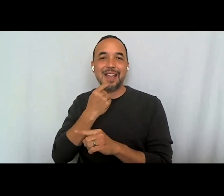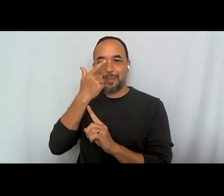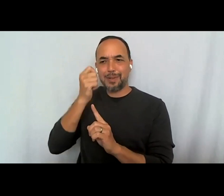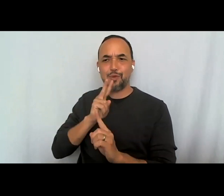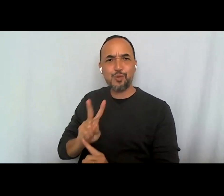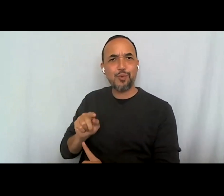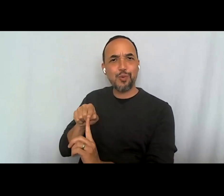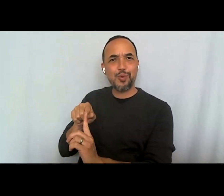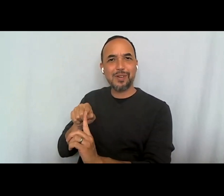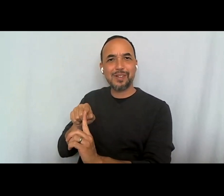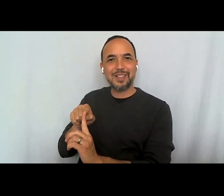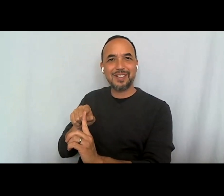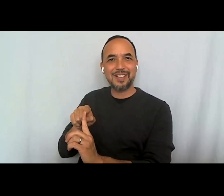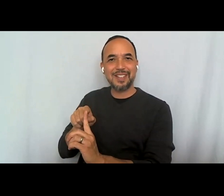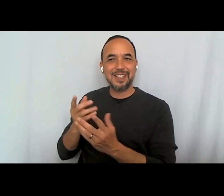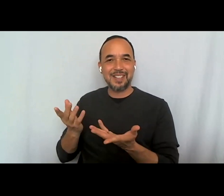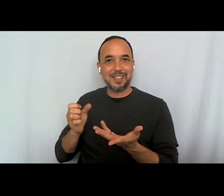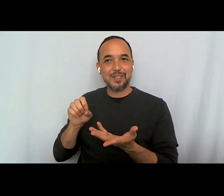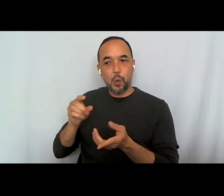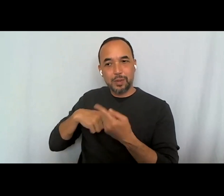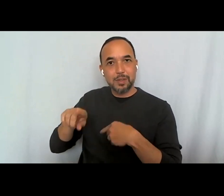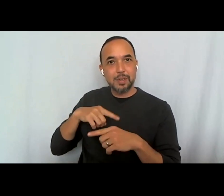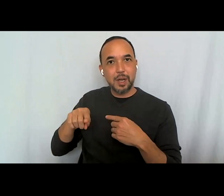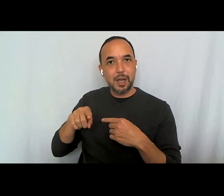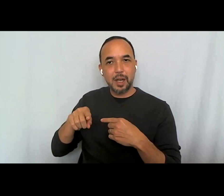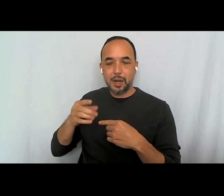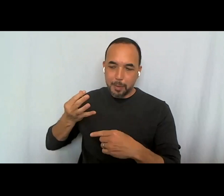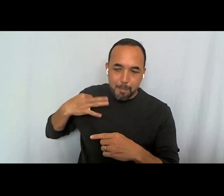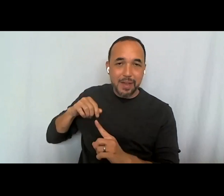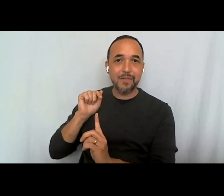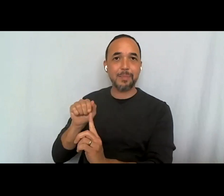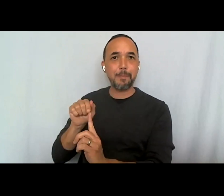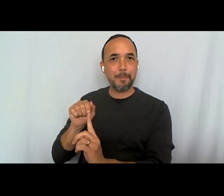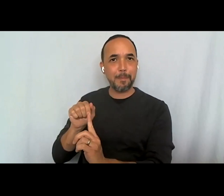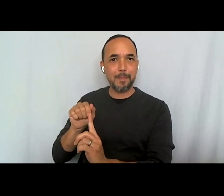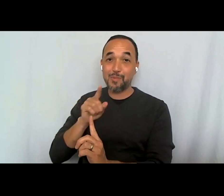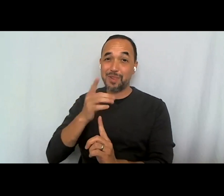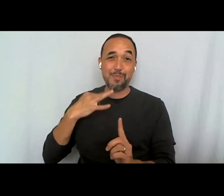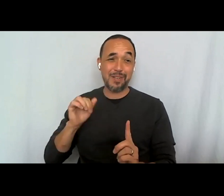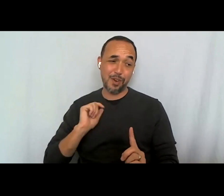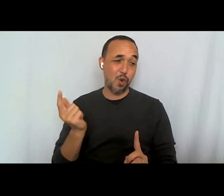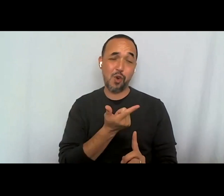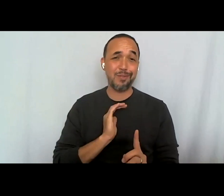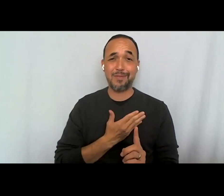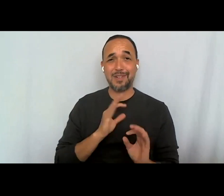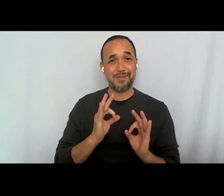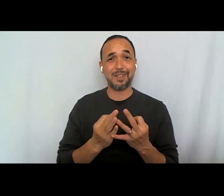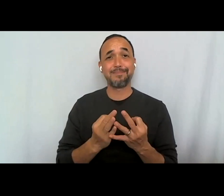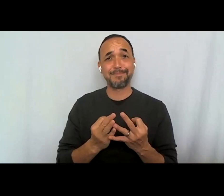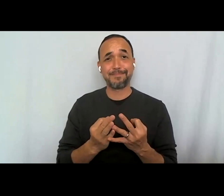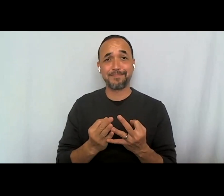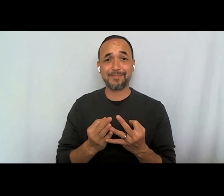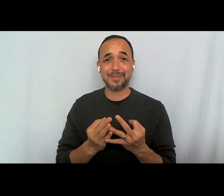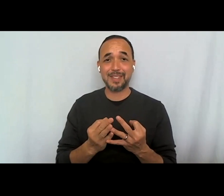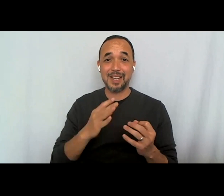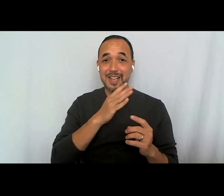old. So definitely signing has been a great tool for all of us, and hasn't stopped